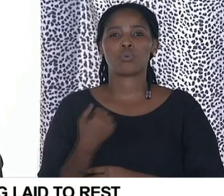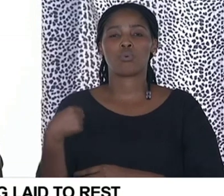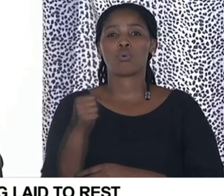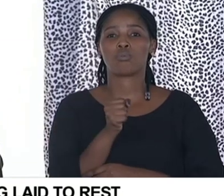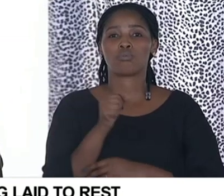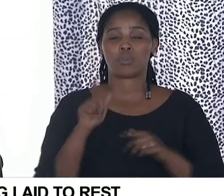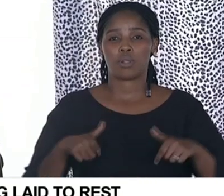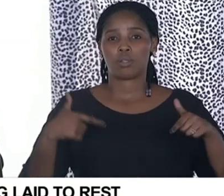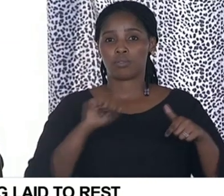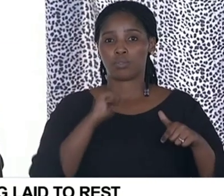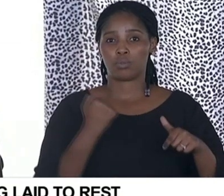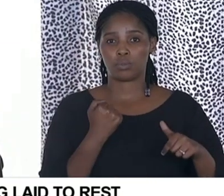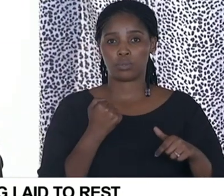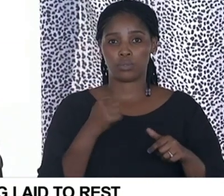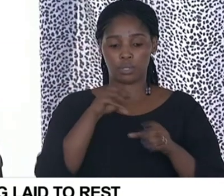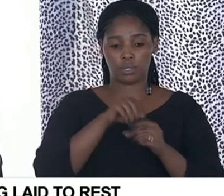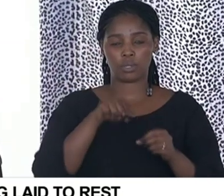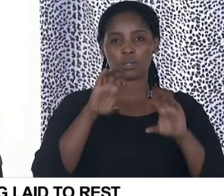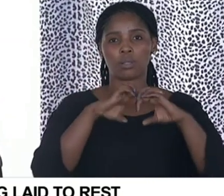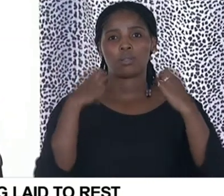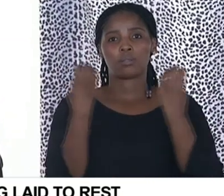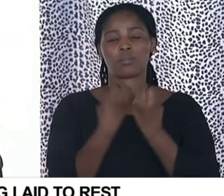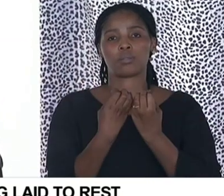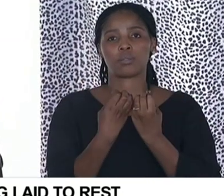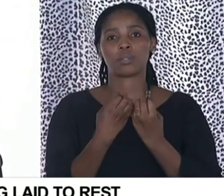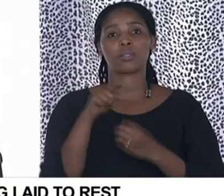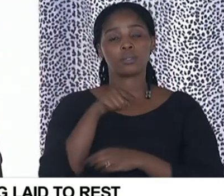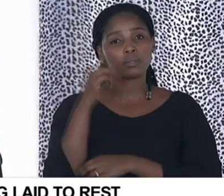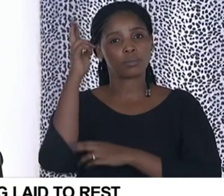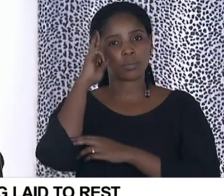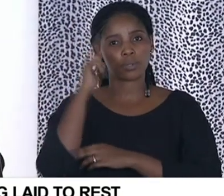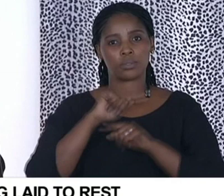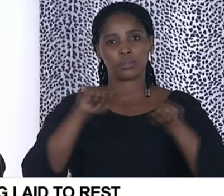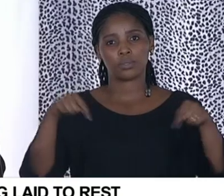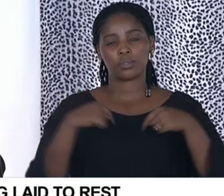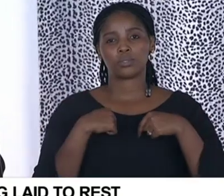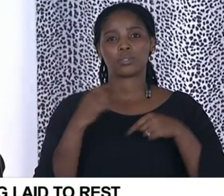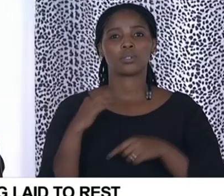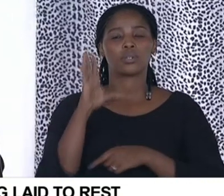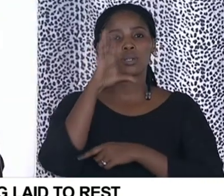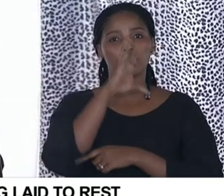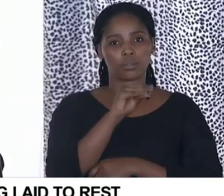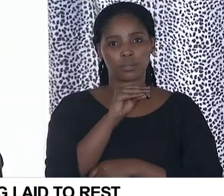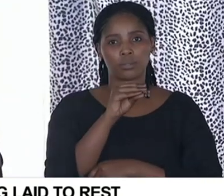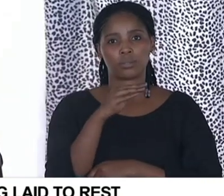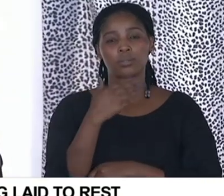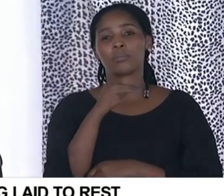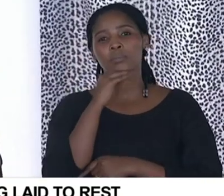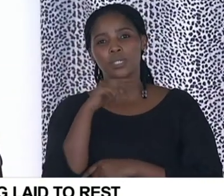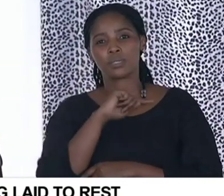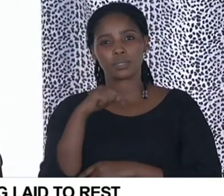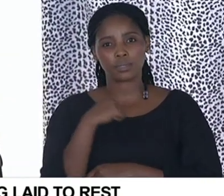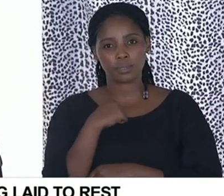this earth. It is a reminder to us to spend our time on this